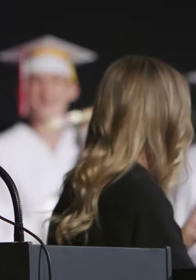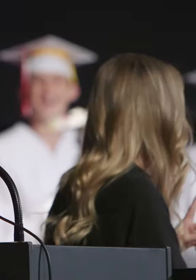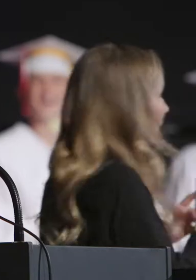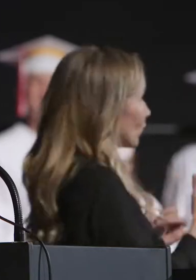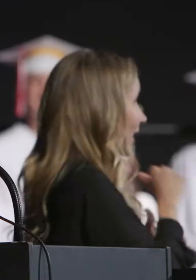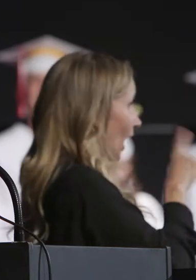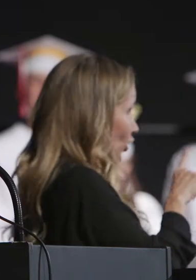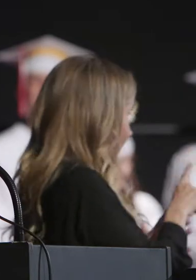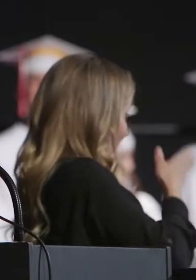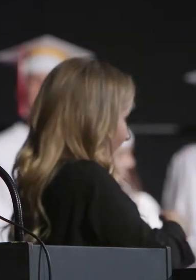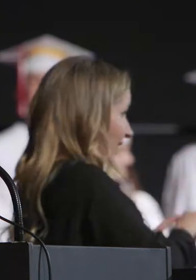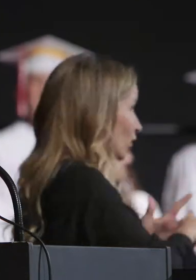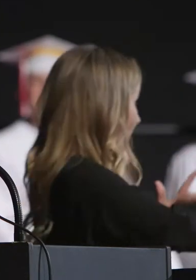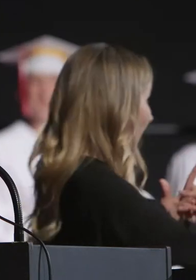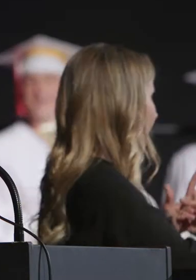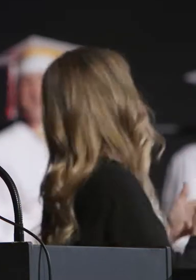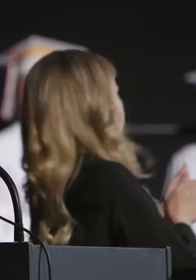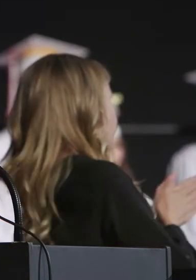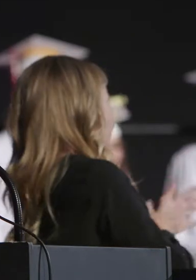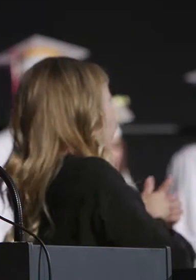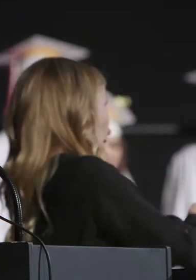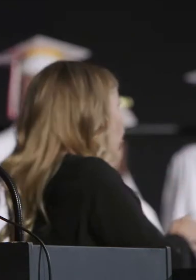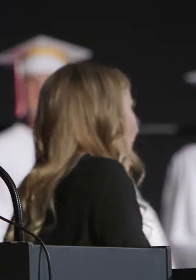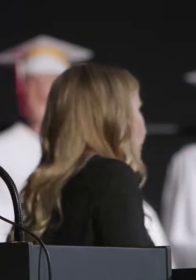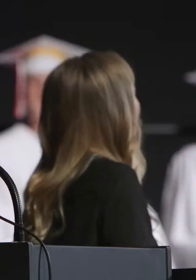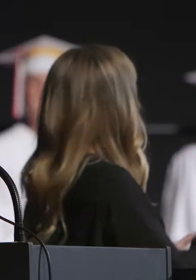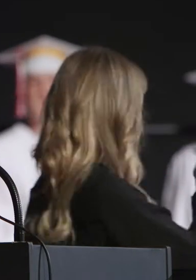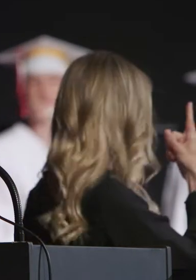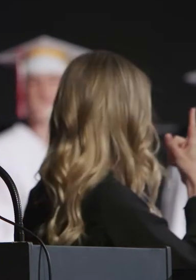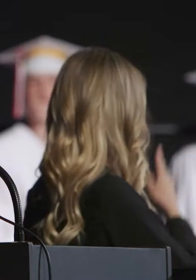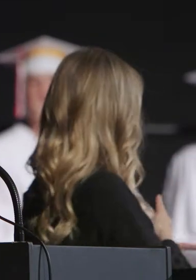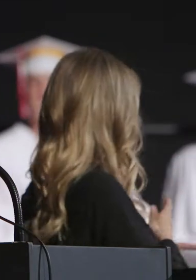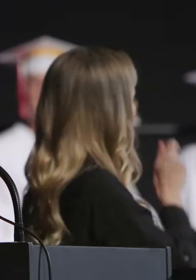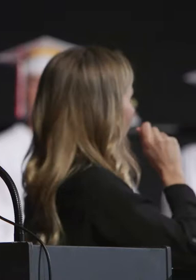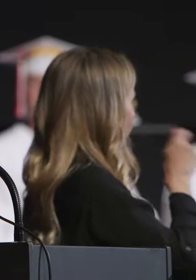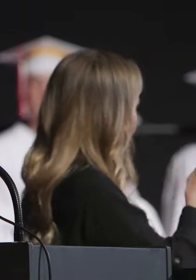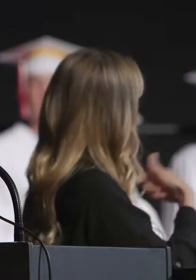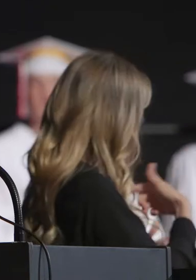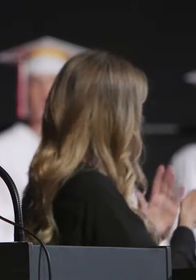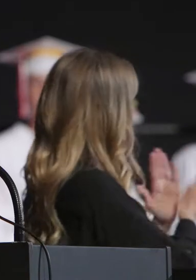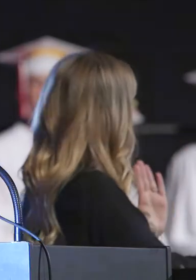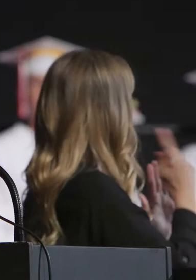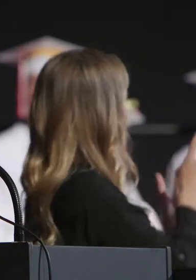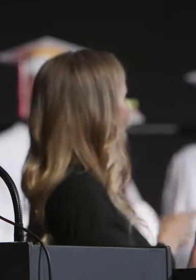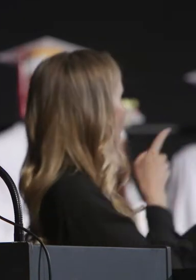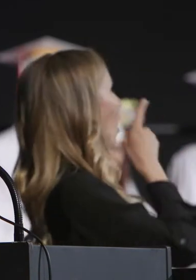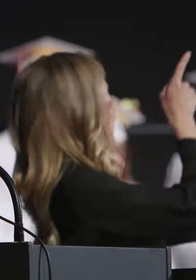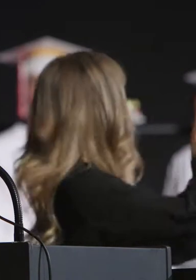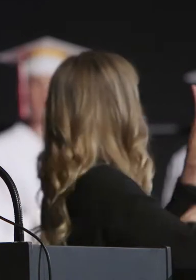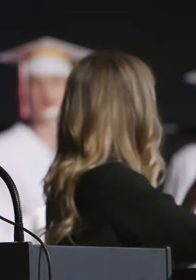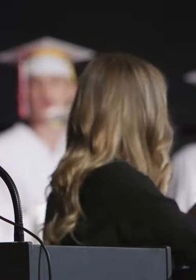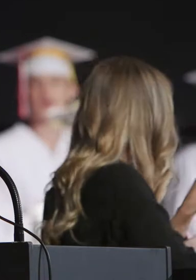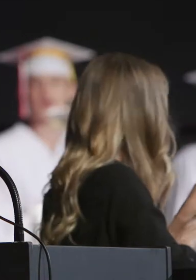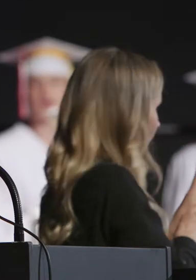beginning. Follow your passion. Okay, you get it. Valedictorians seem to have a skill for reaching for the stars in search of well-refined,